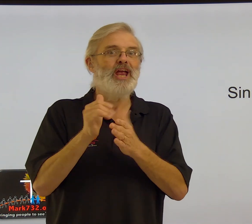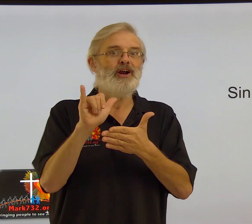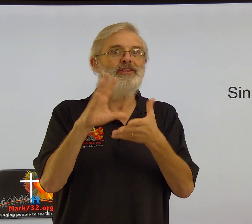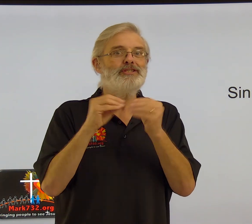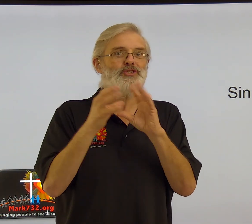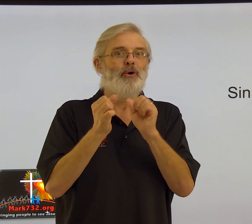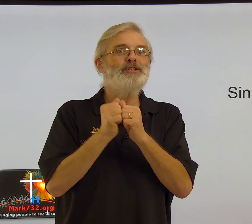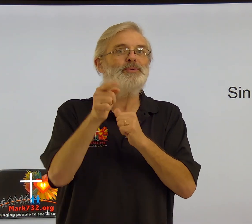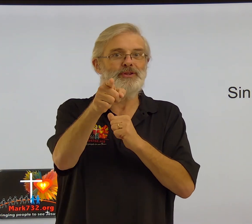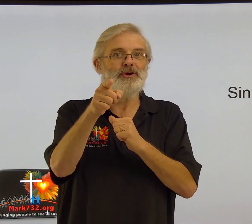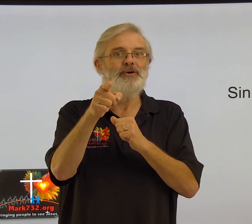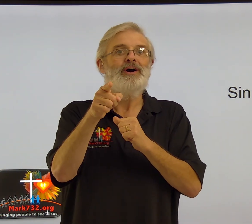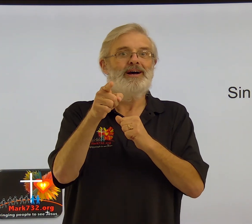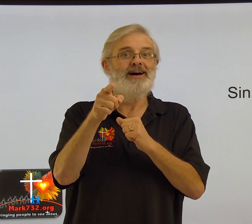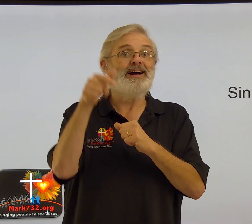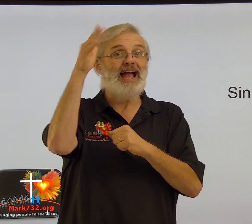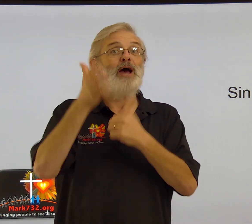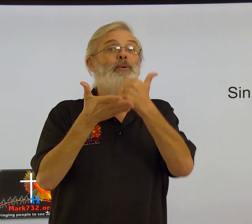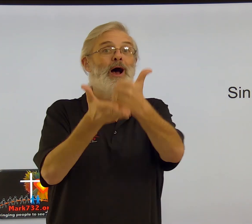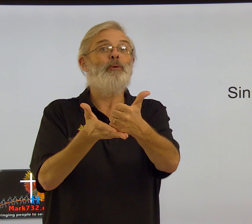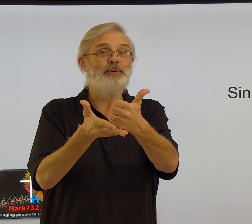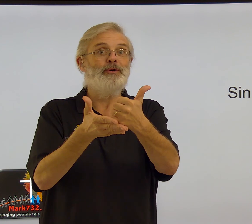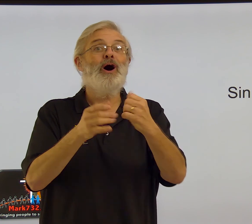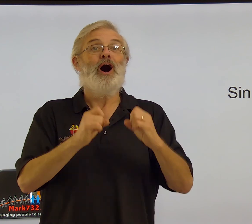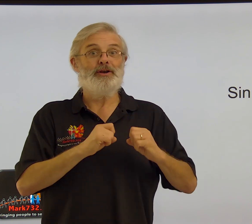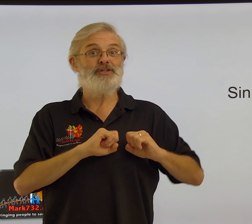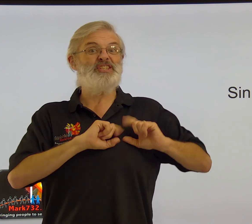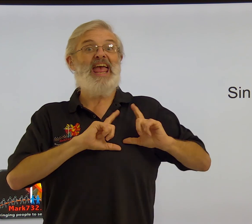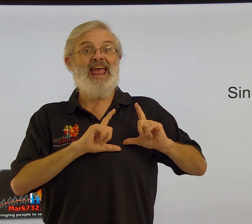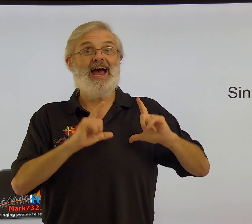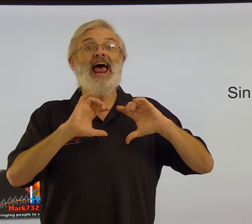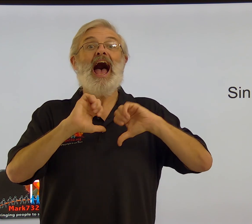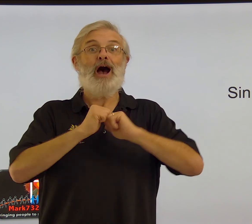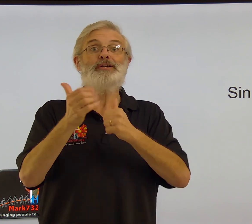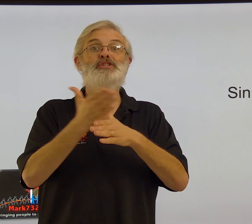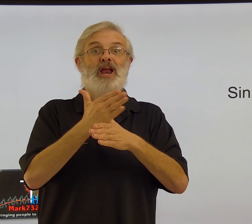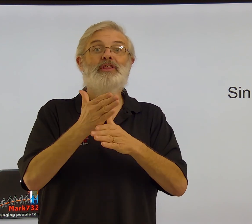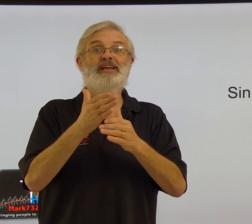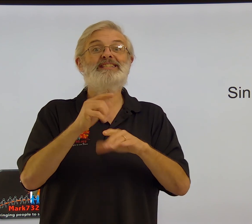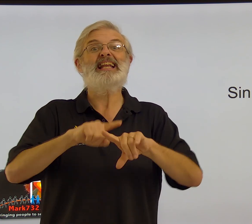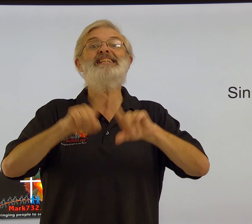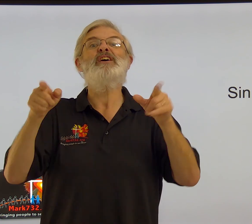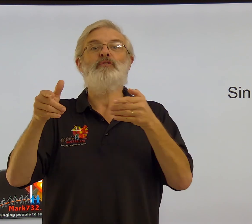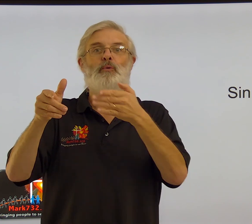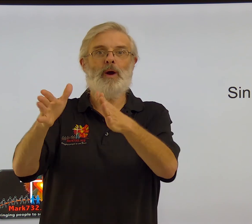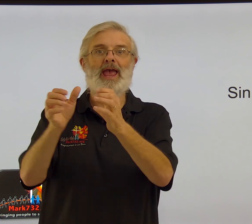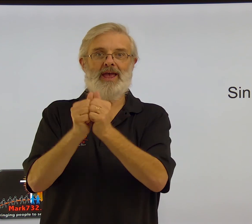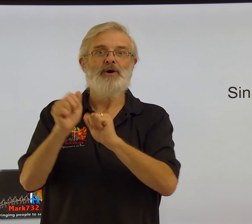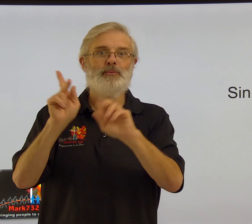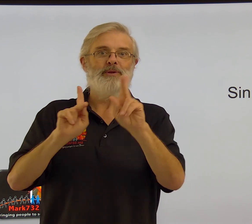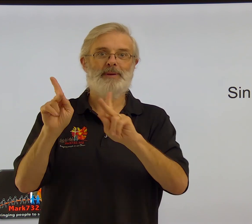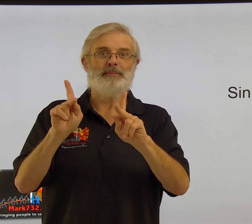these stories with you, God will help you understand how to share this in a different way with people.